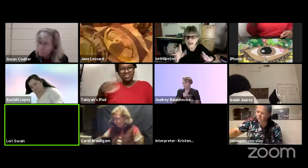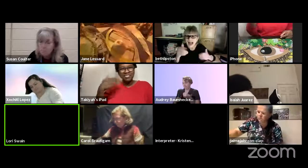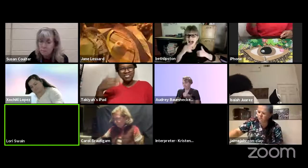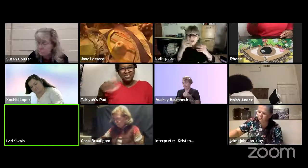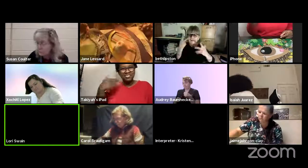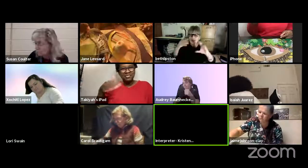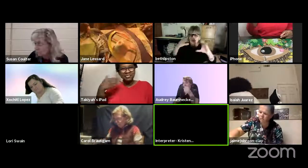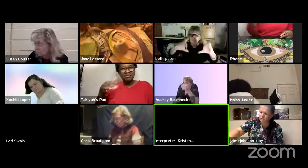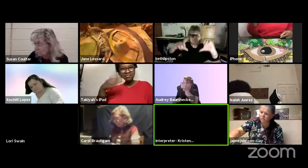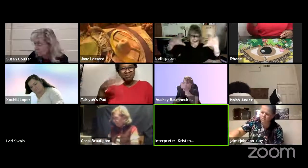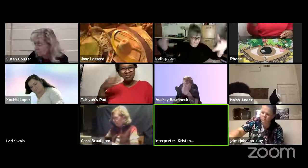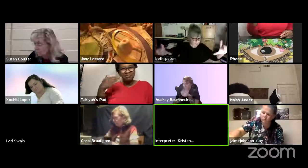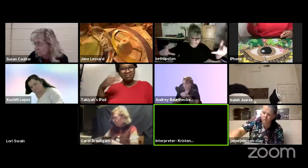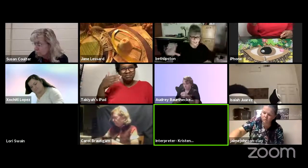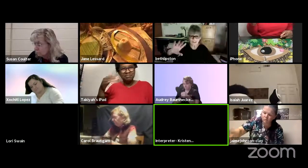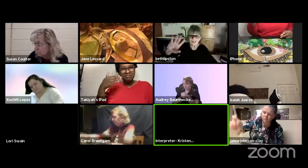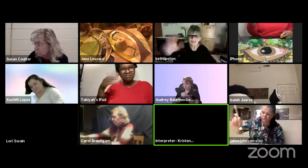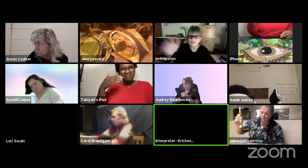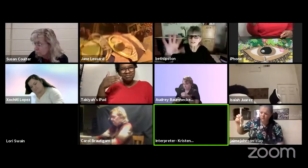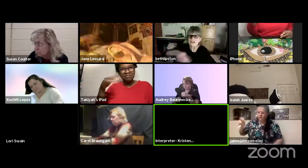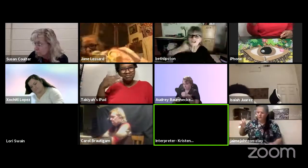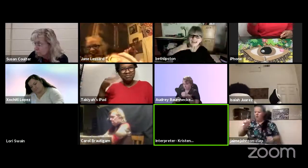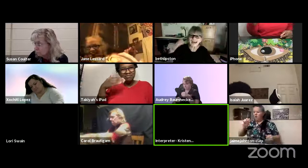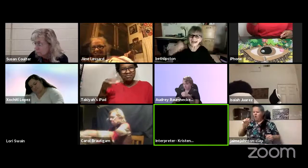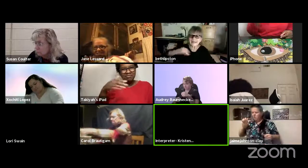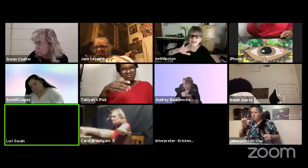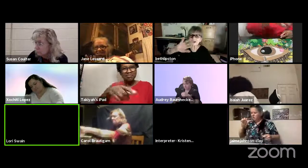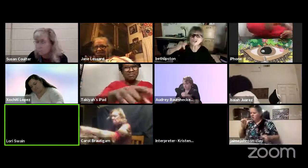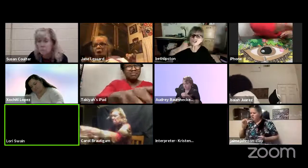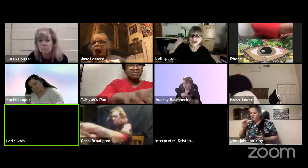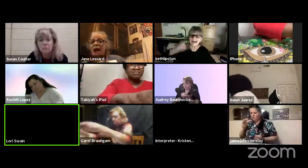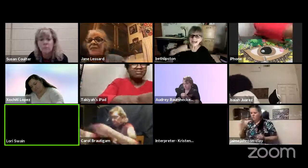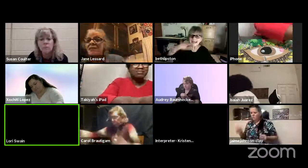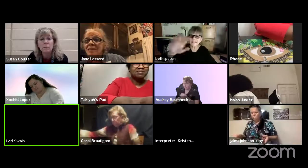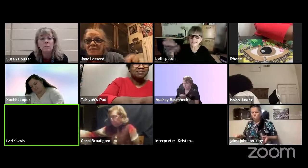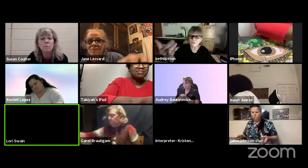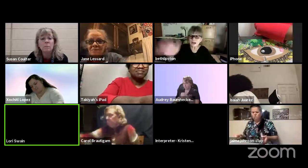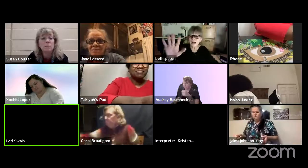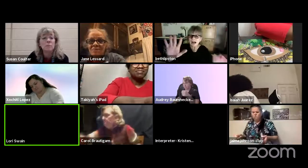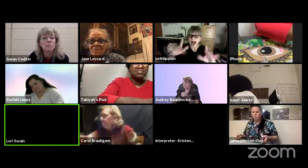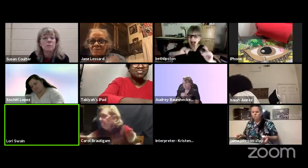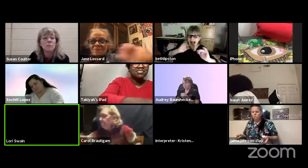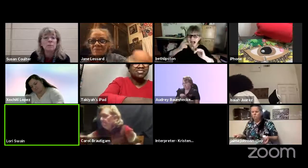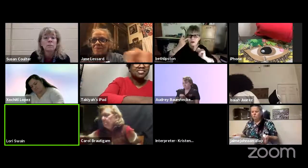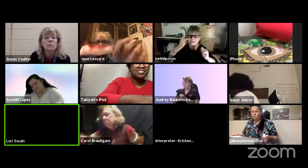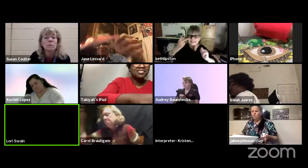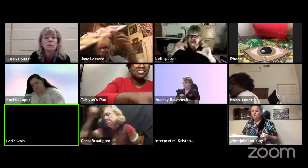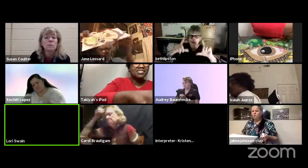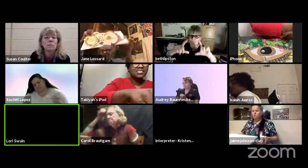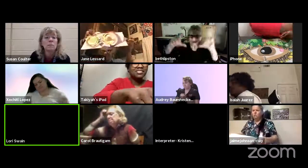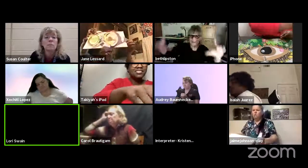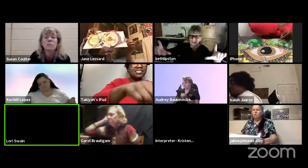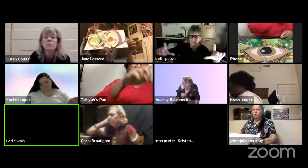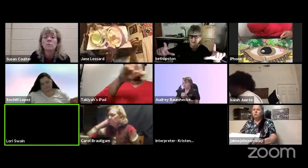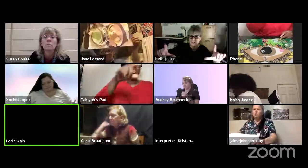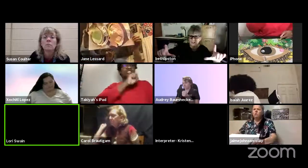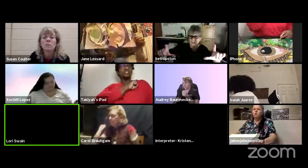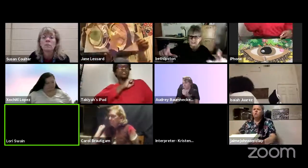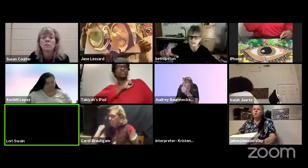That's gorgeous. Oh, it's so big. Wait, Jane, put it back. I want to take a picture. Jane, I want to see it. Make